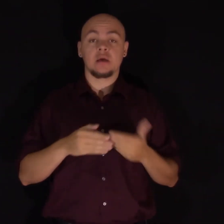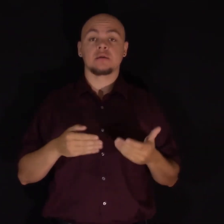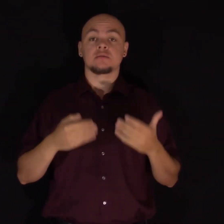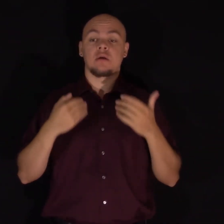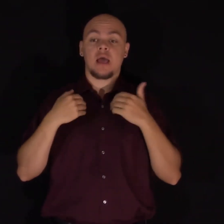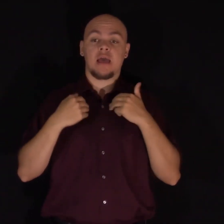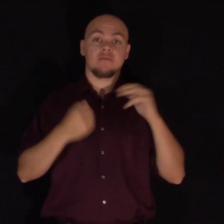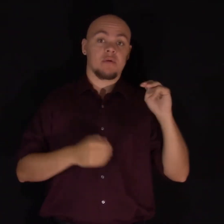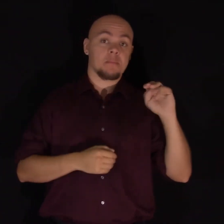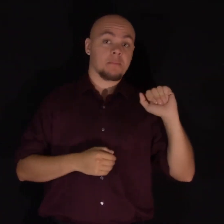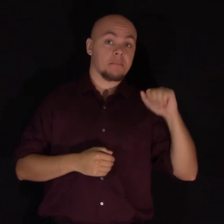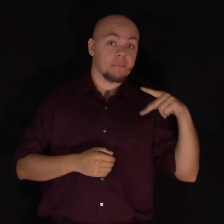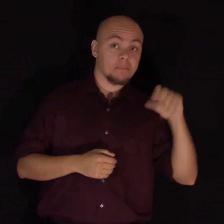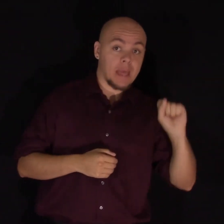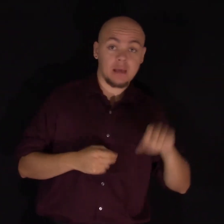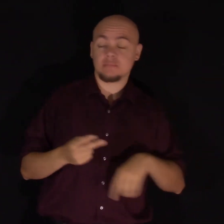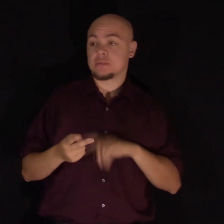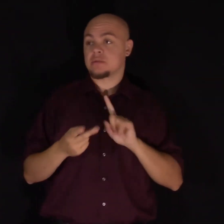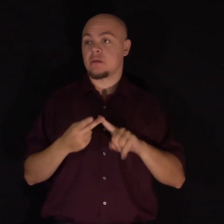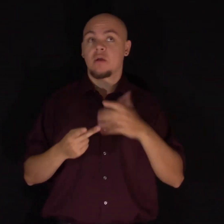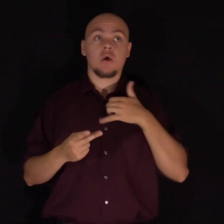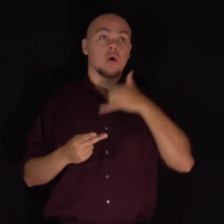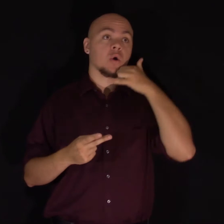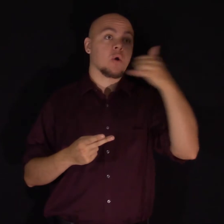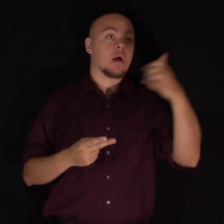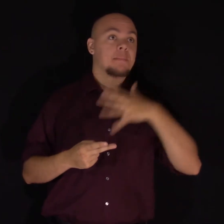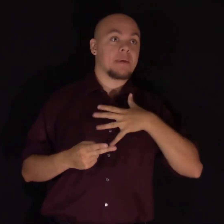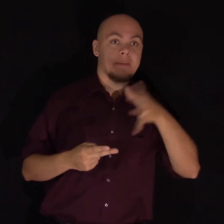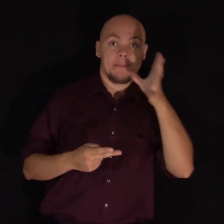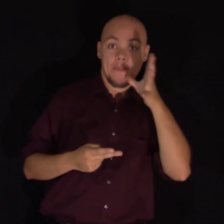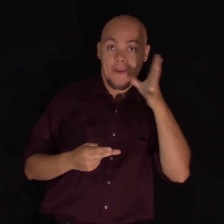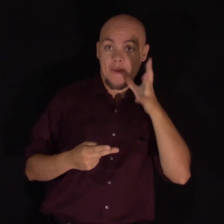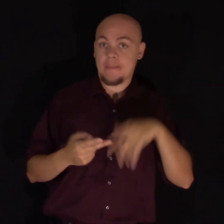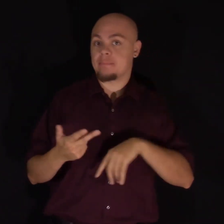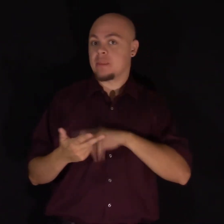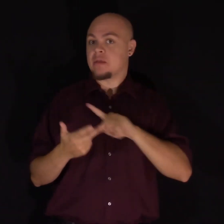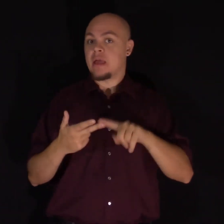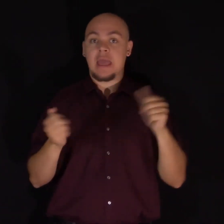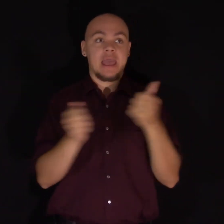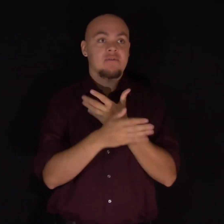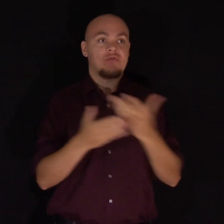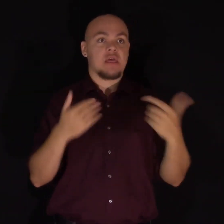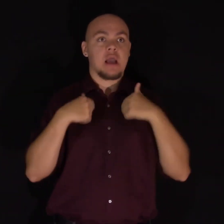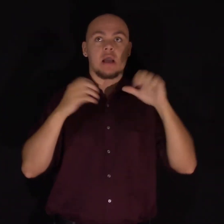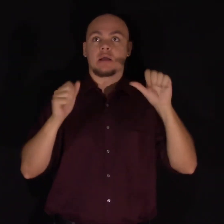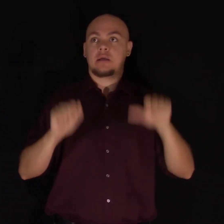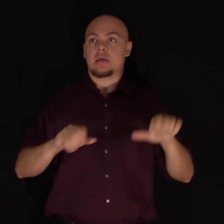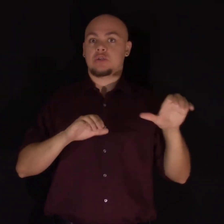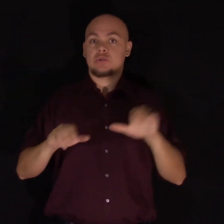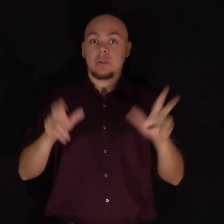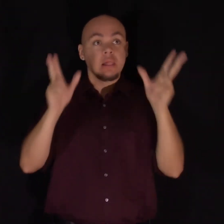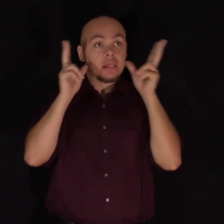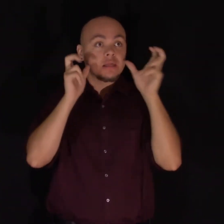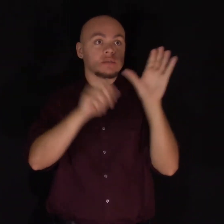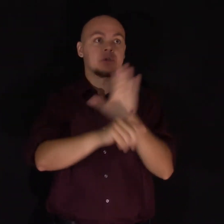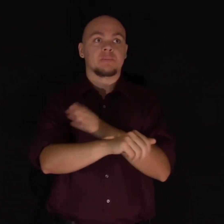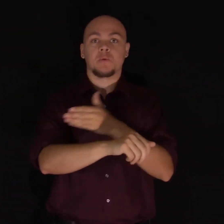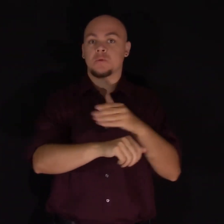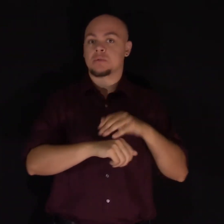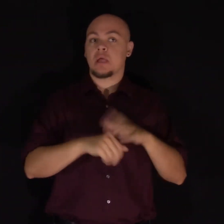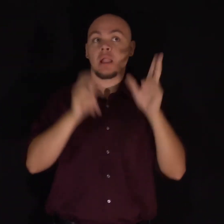maps. This is the amount of time to call my mother. This is the amount of time that I have for everything that I could possibly want to do, to listen to music, to listen